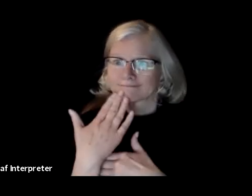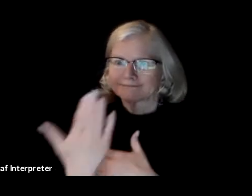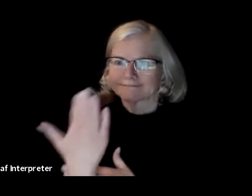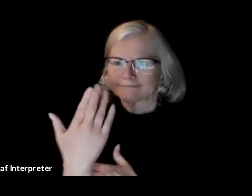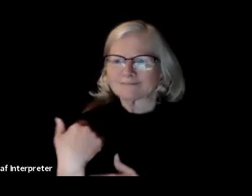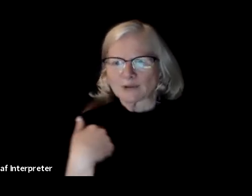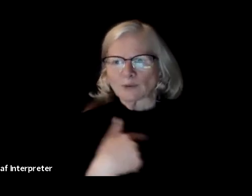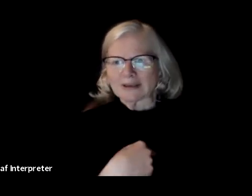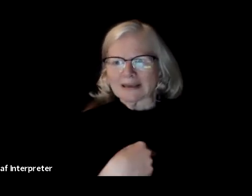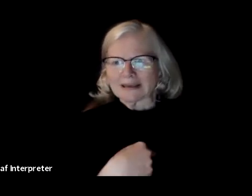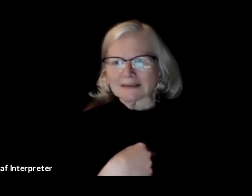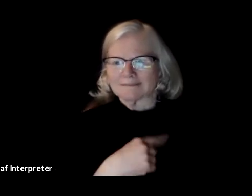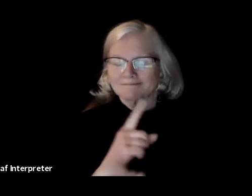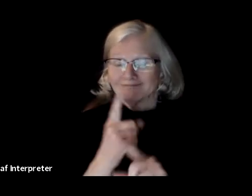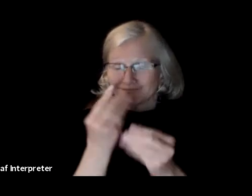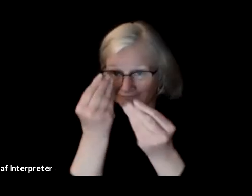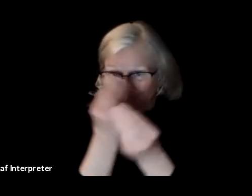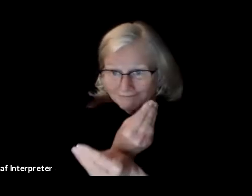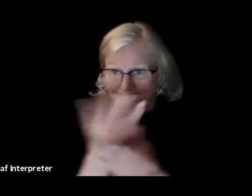while. We reported